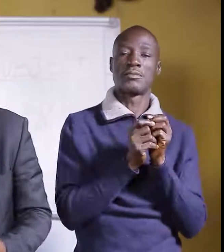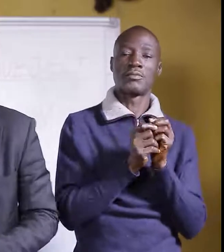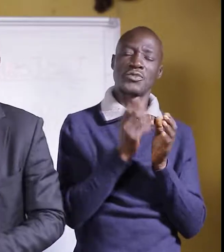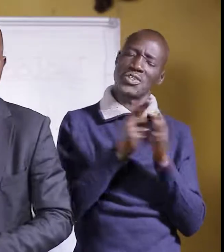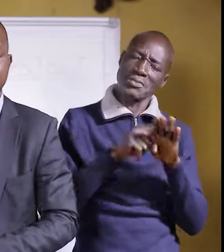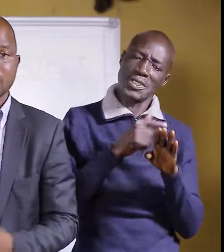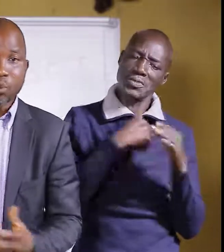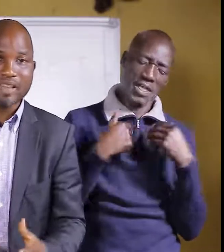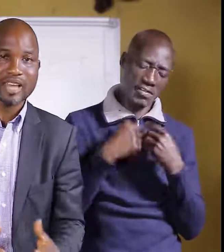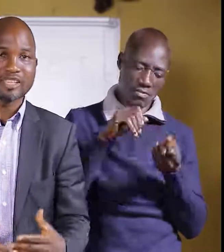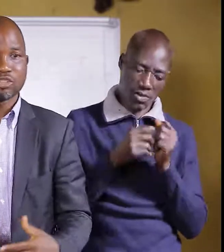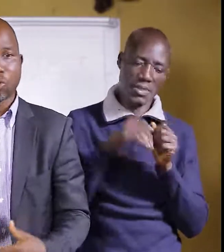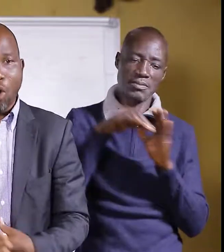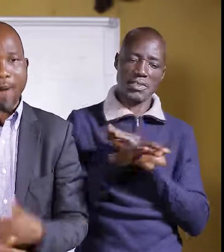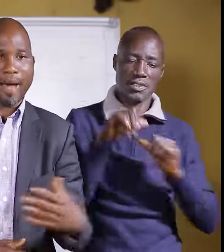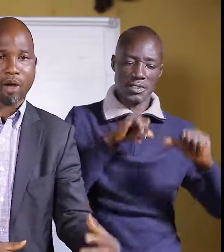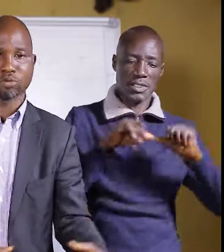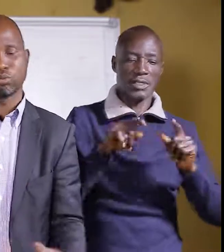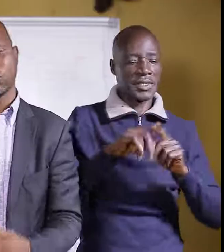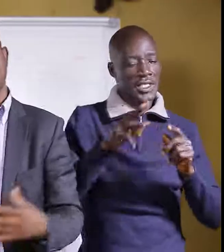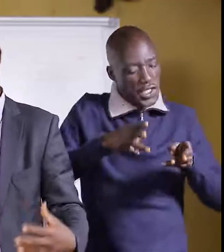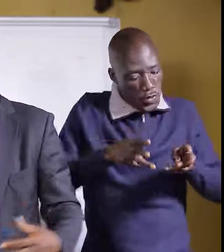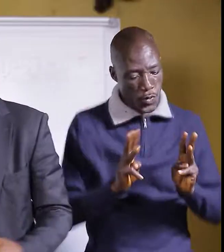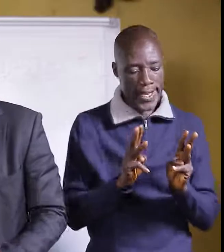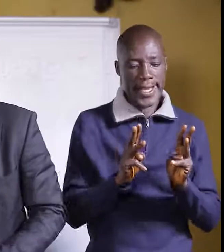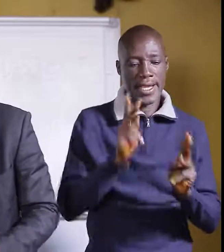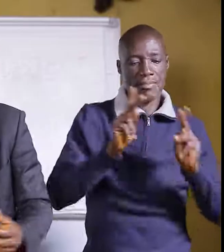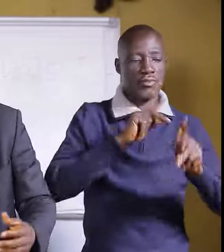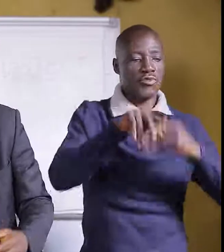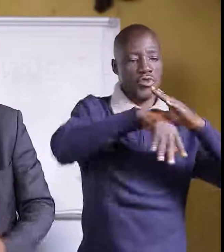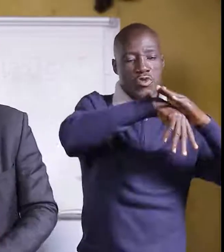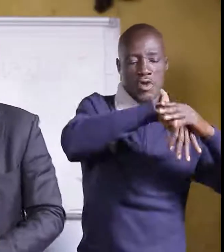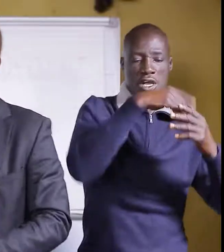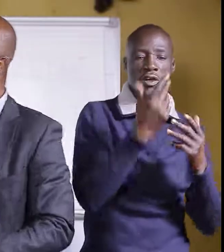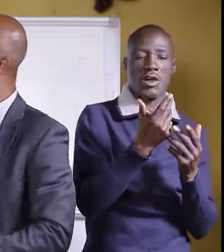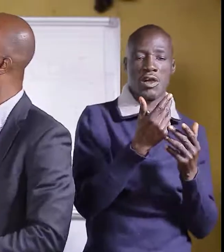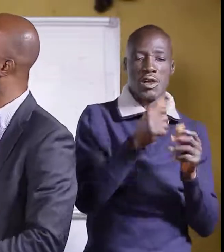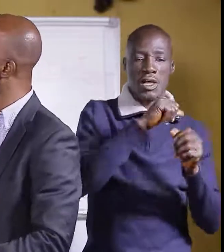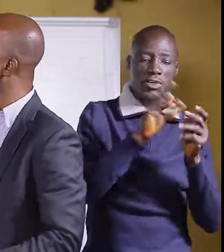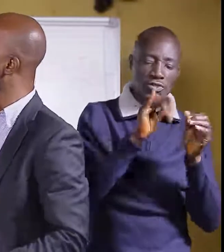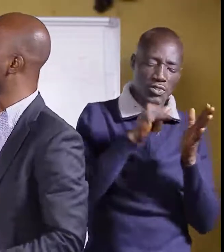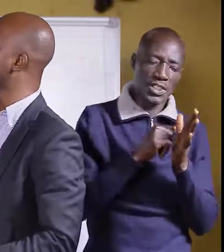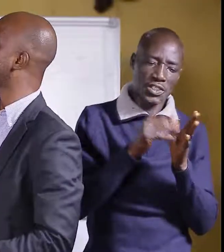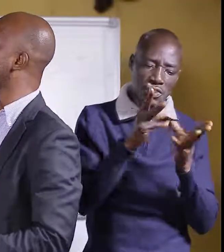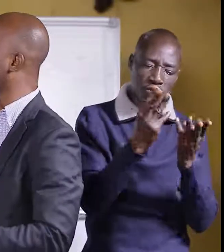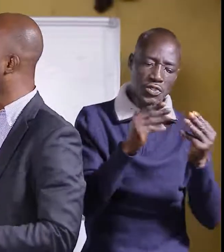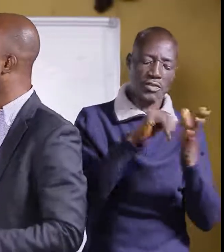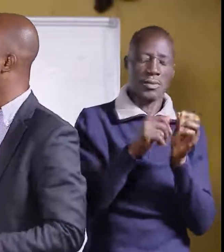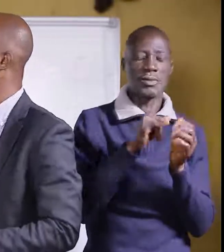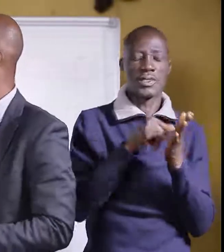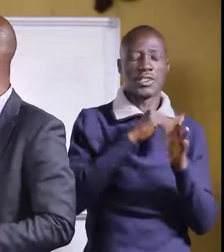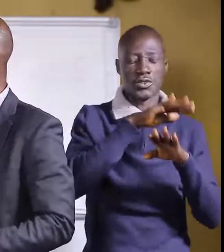scientific problems, and the way scientists go about to give solution to this scientific problem is called